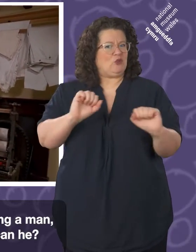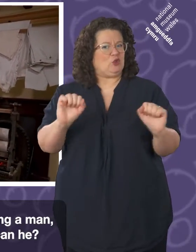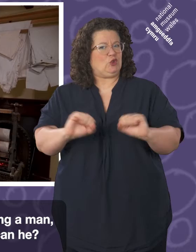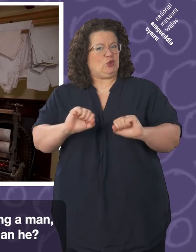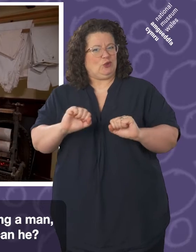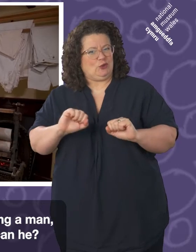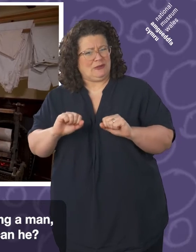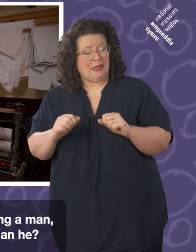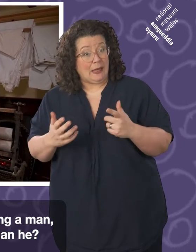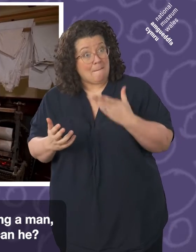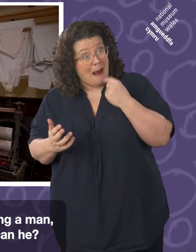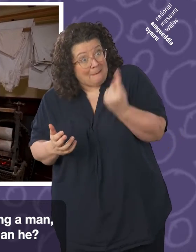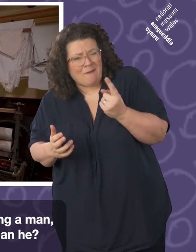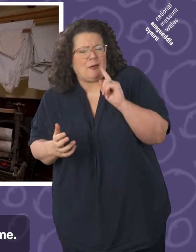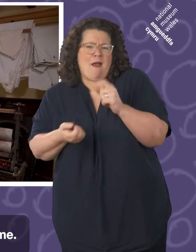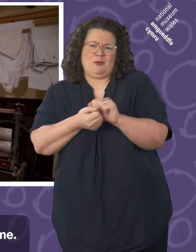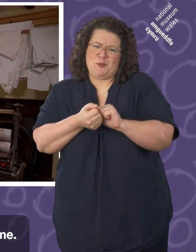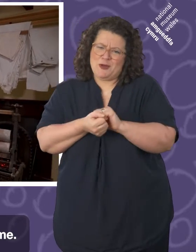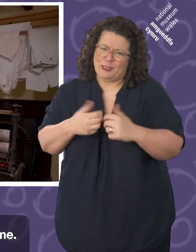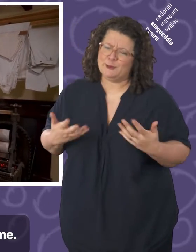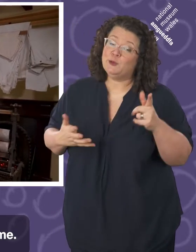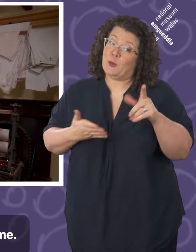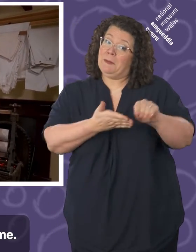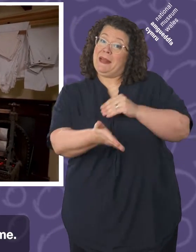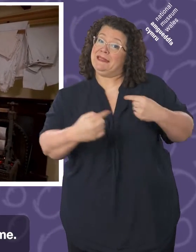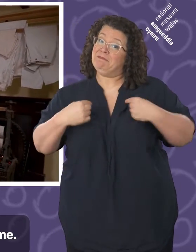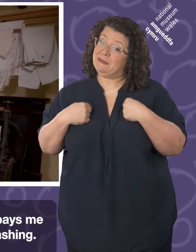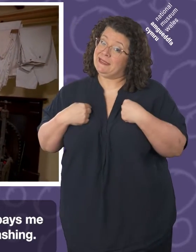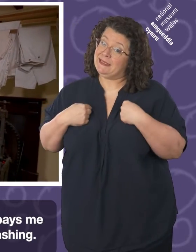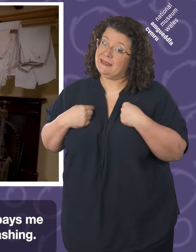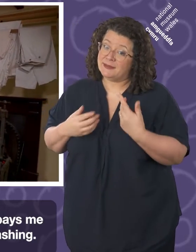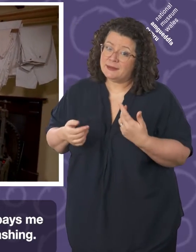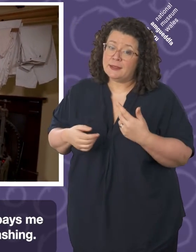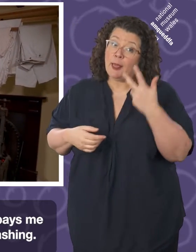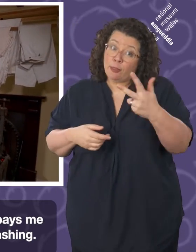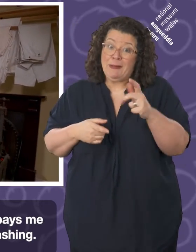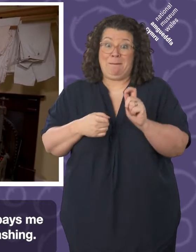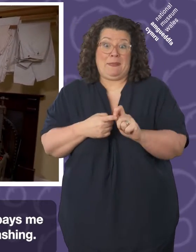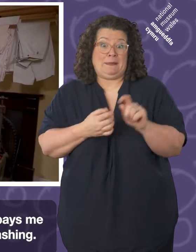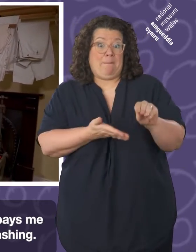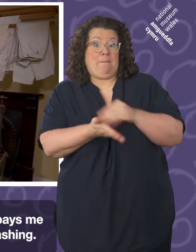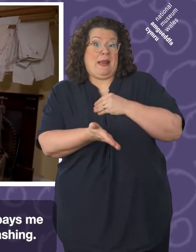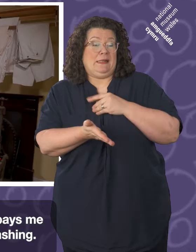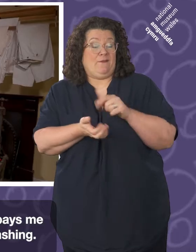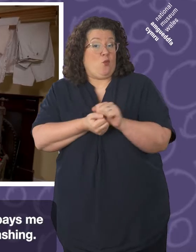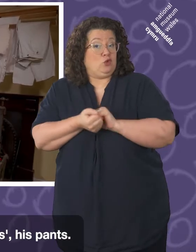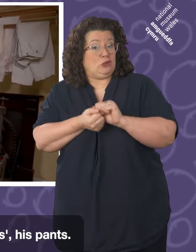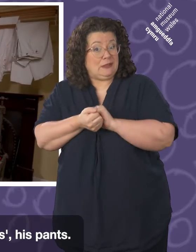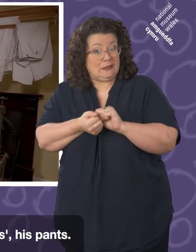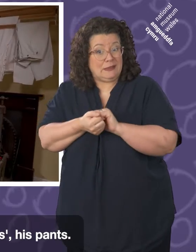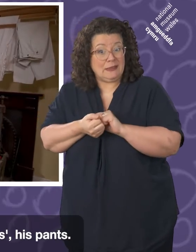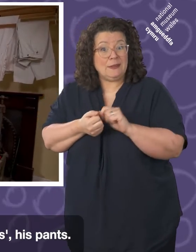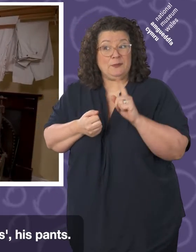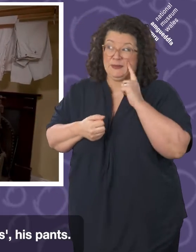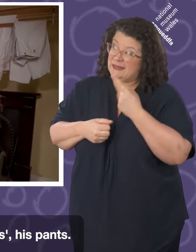And of course, being a man, he can't wash, can he? So he pays me. 3 pence he pays me for doing his washing. And